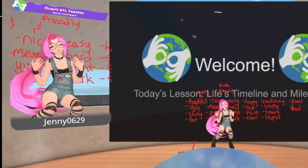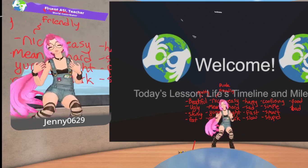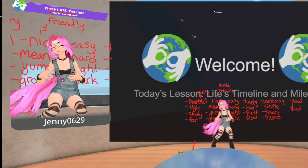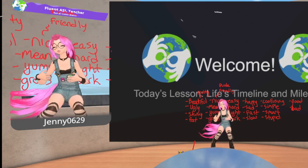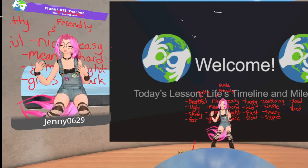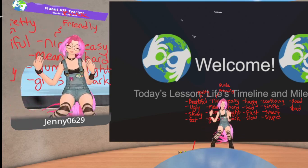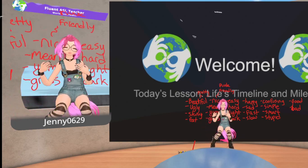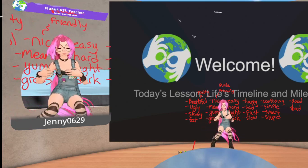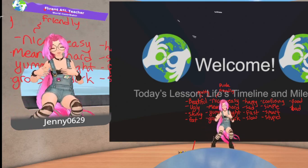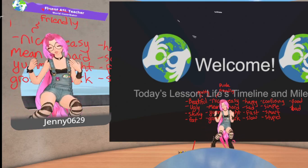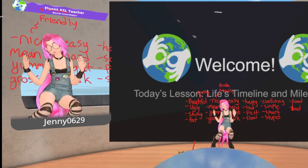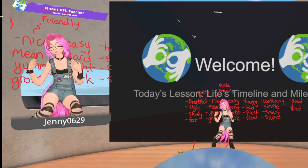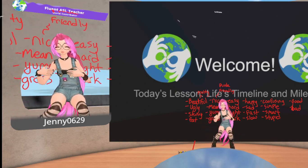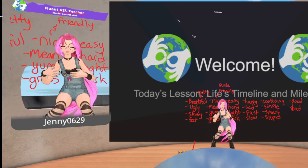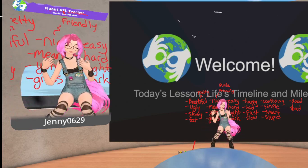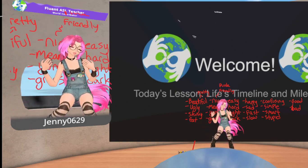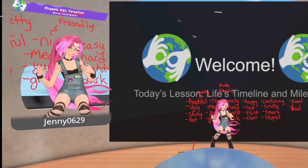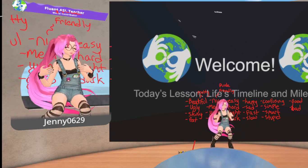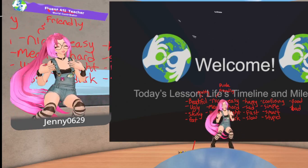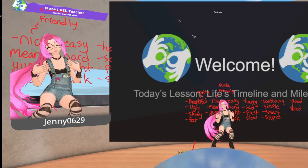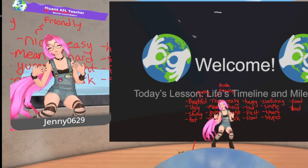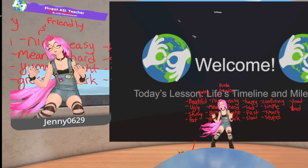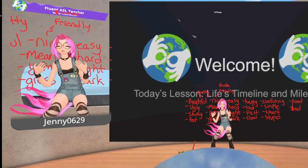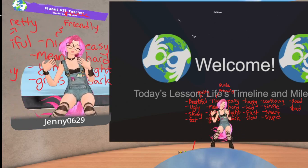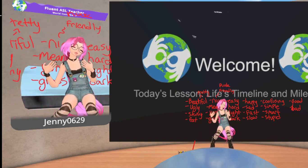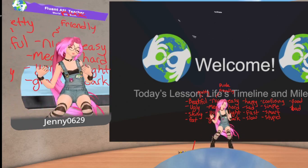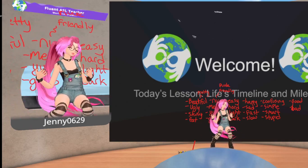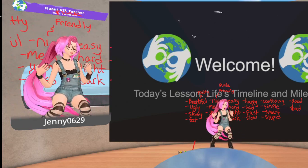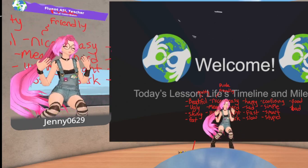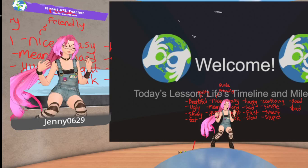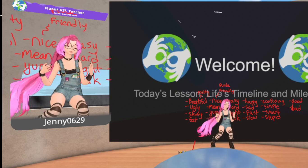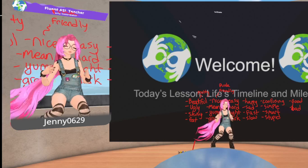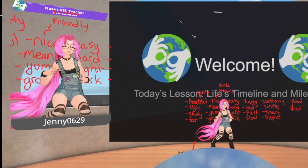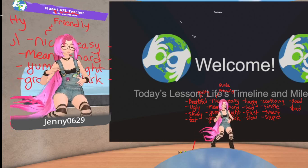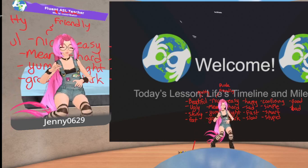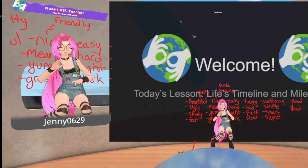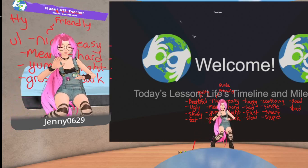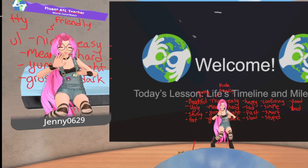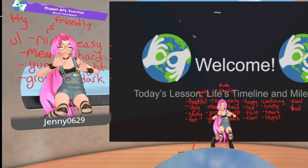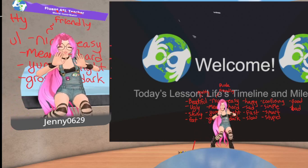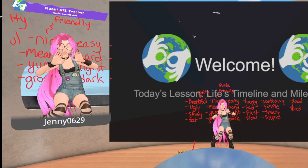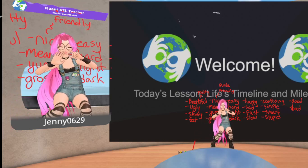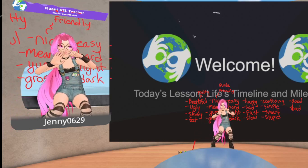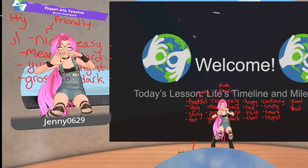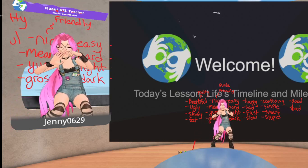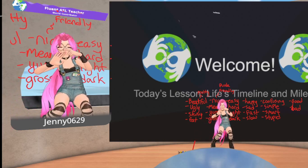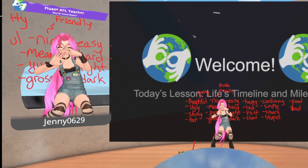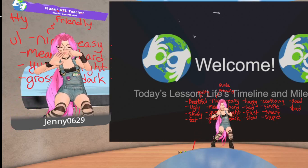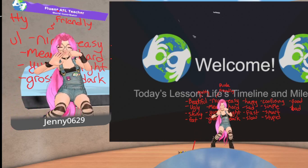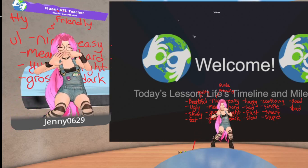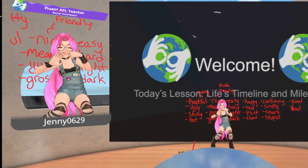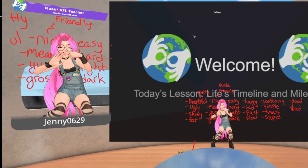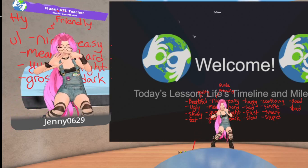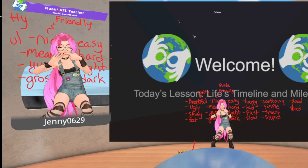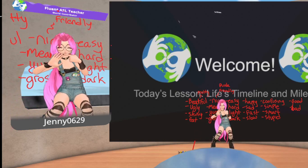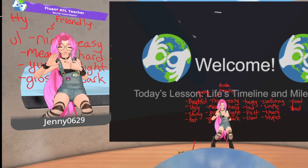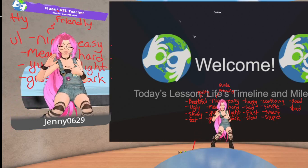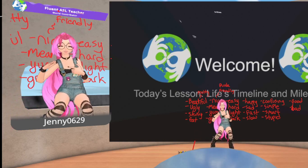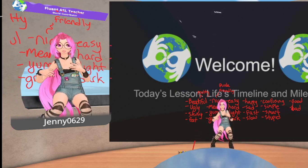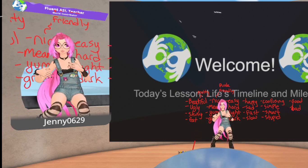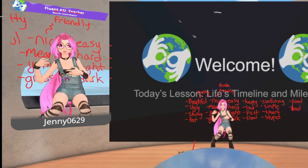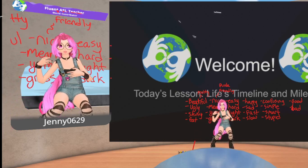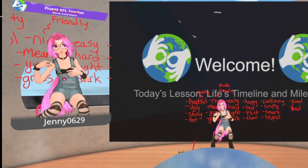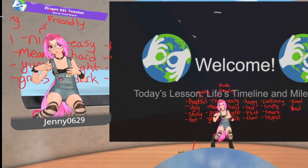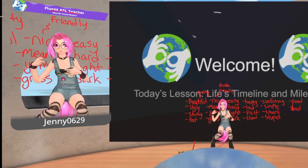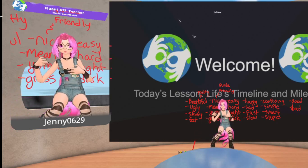open hands on your chest, moving upwards. Happy. It's a little similar to excited. Excited was, we're going to have our middle